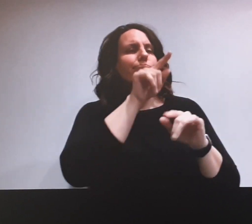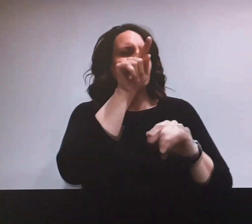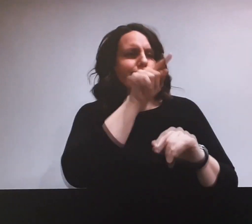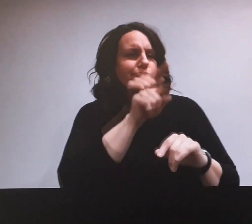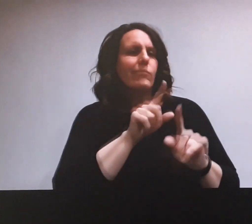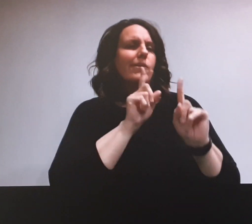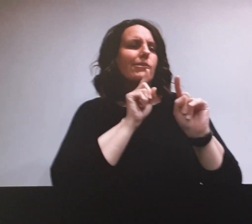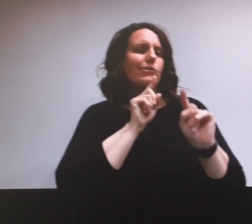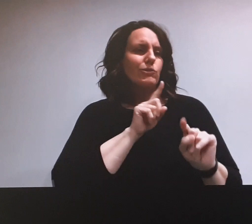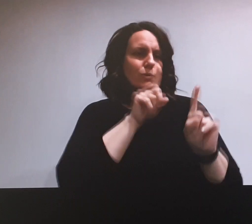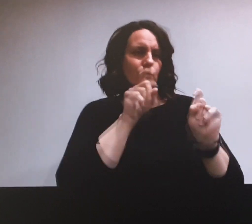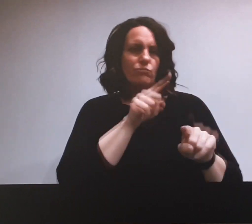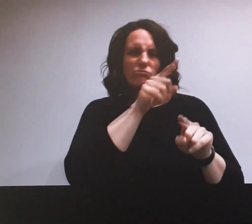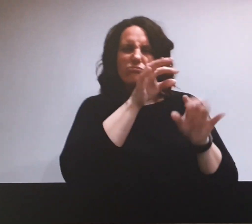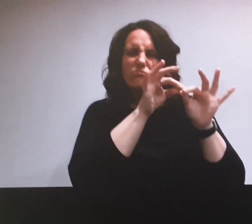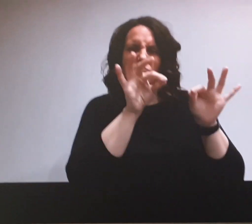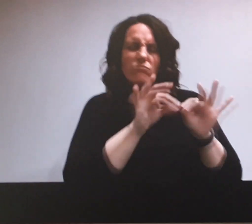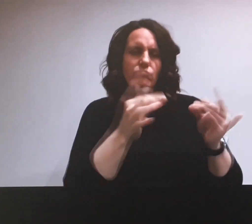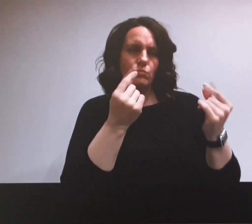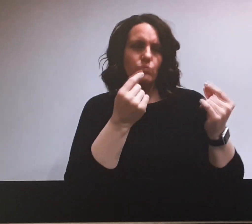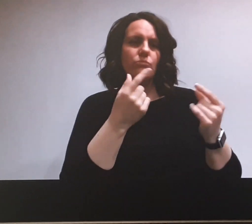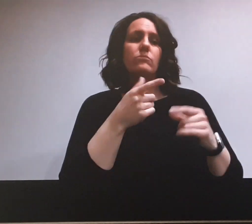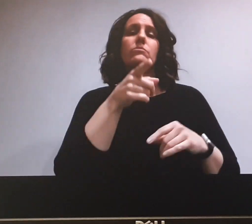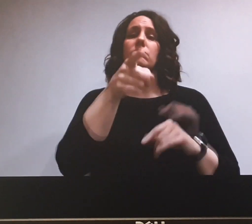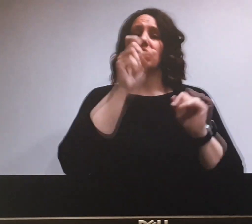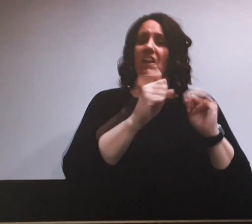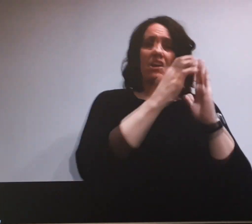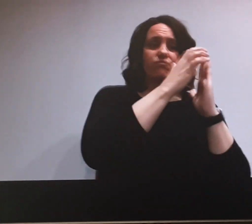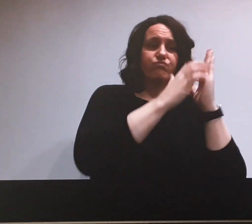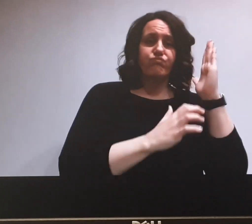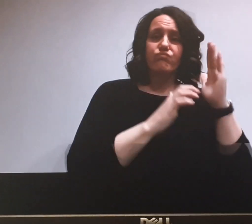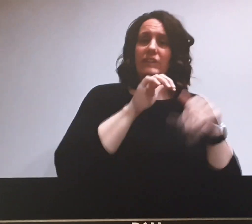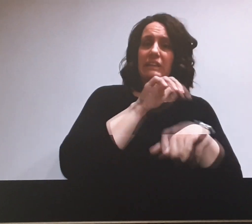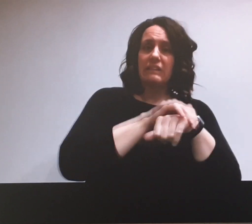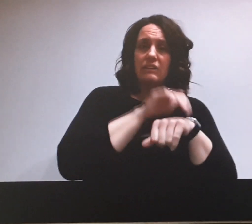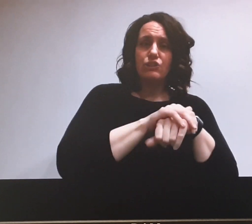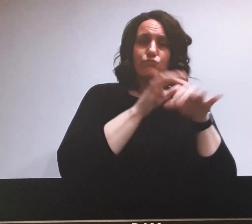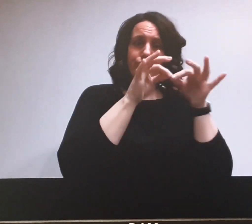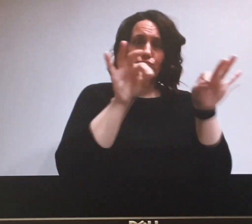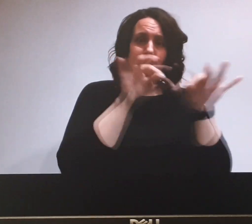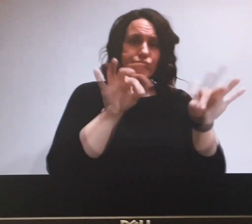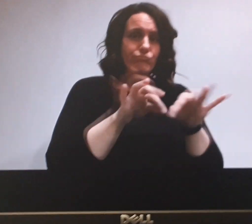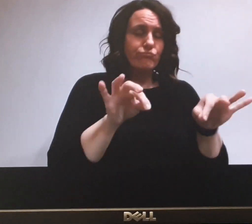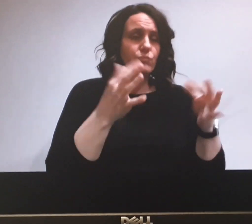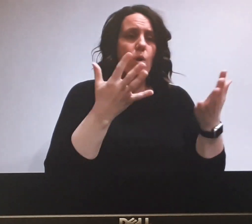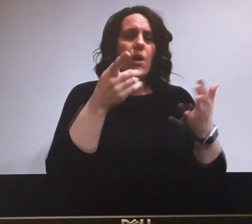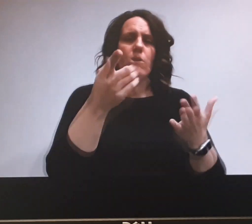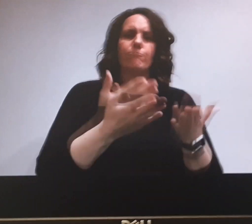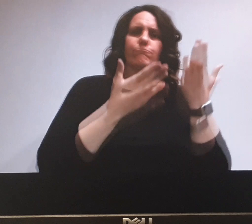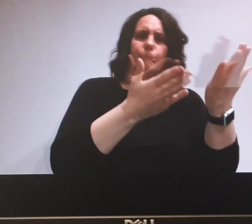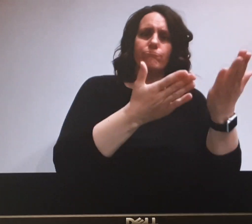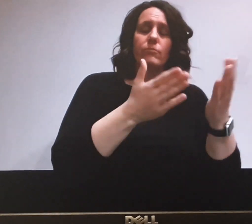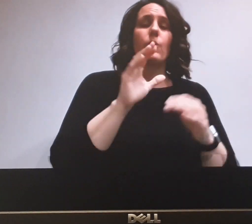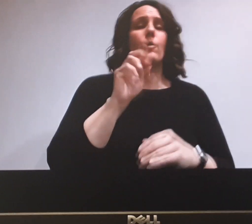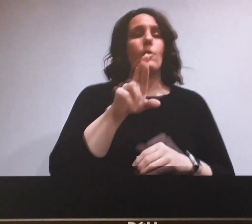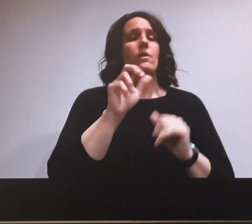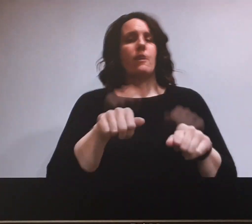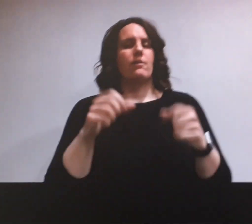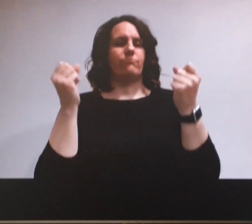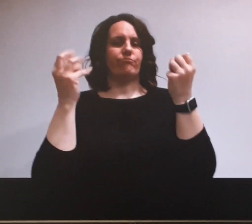out the form online and you answer the questions in complete sentences, you could type it out in English,